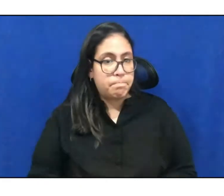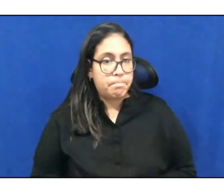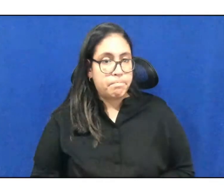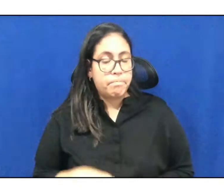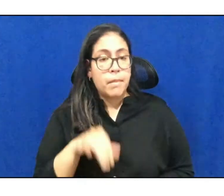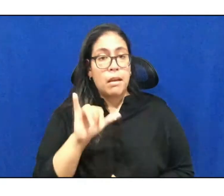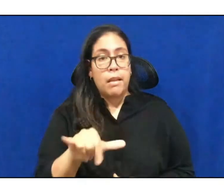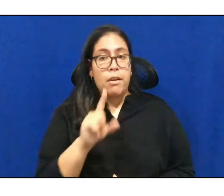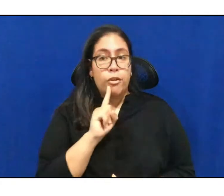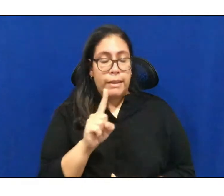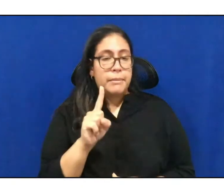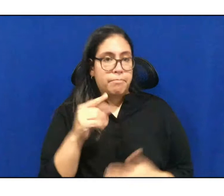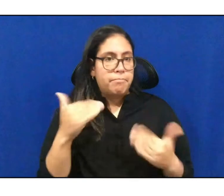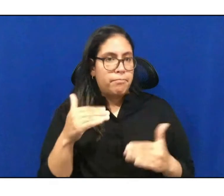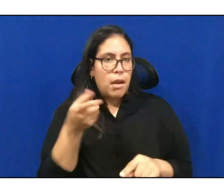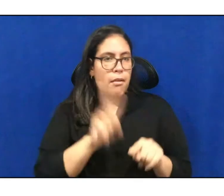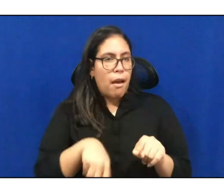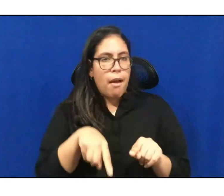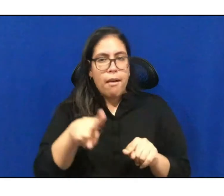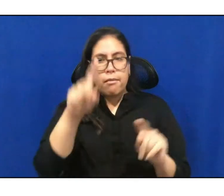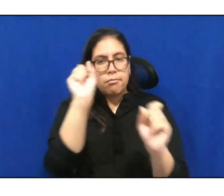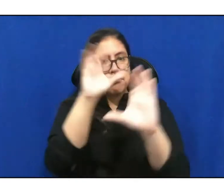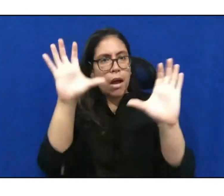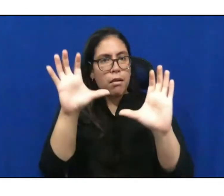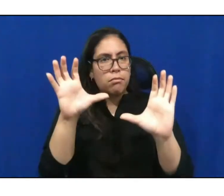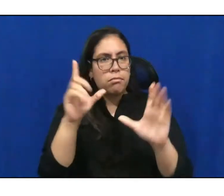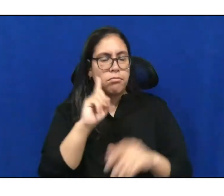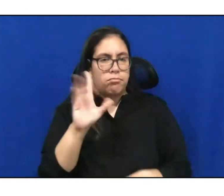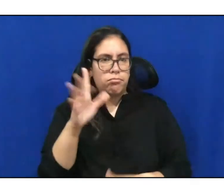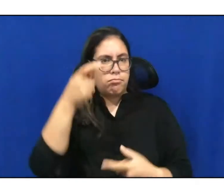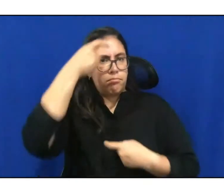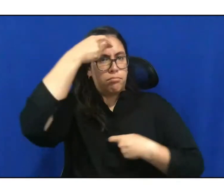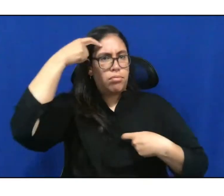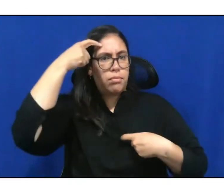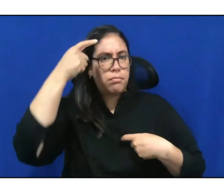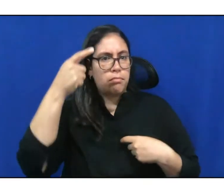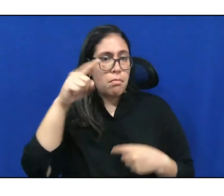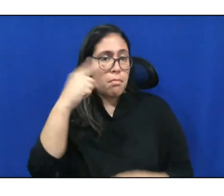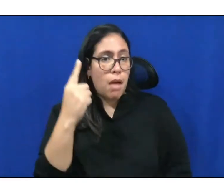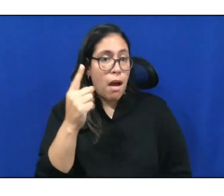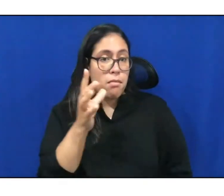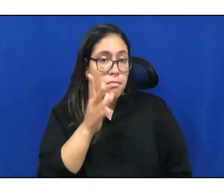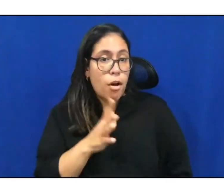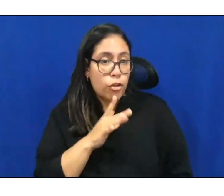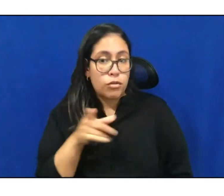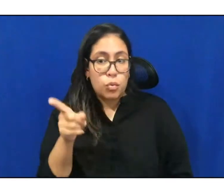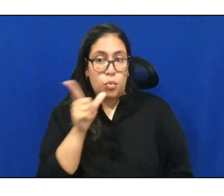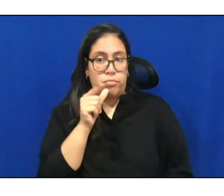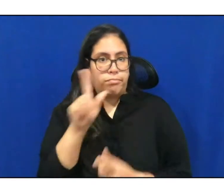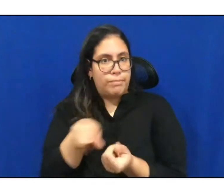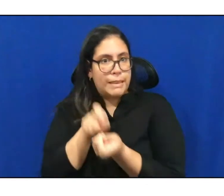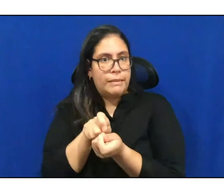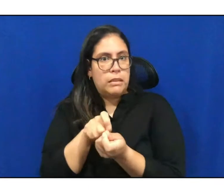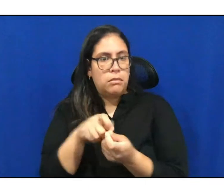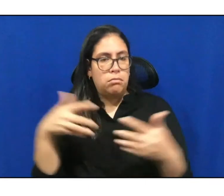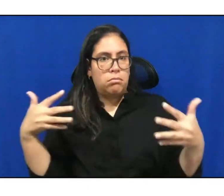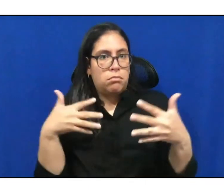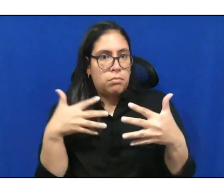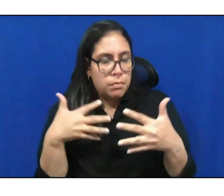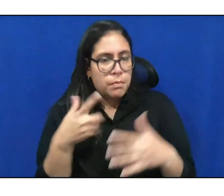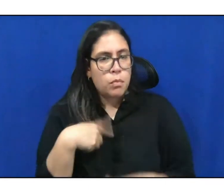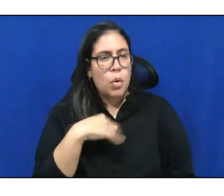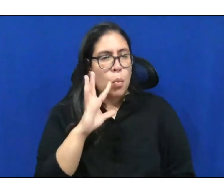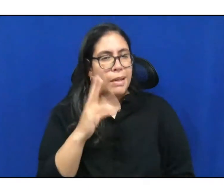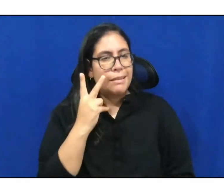that tortures Black mothers in particular. Elizabeth Catlett's work, The Torture of Mothers, which we will see